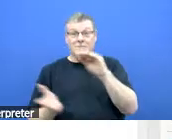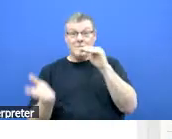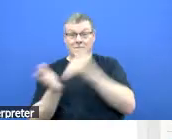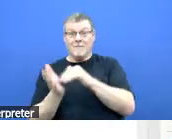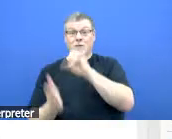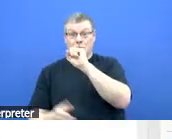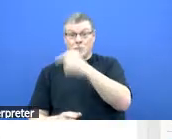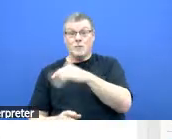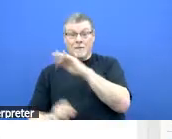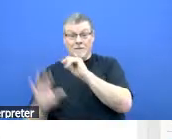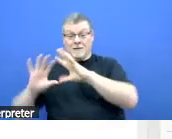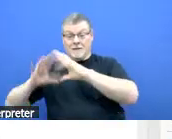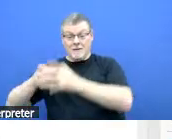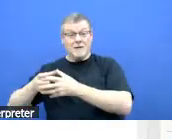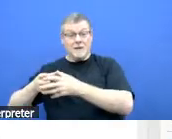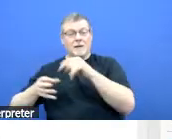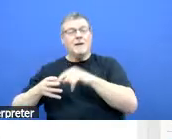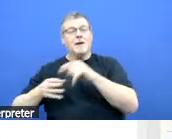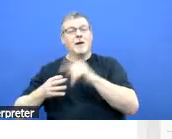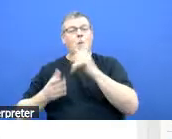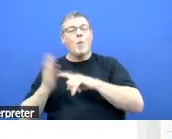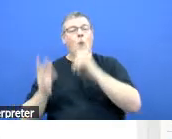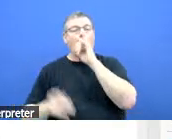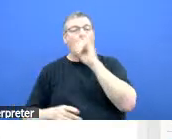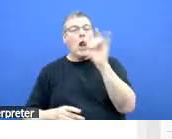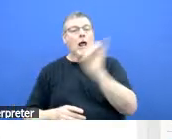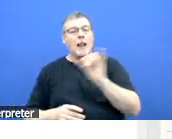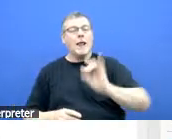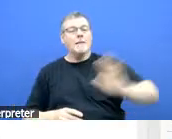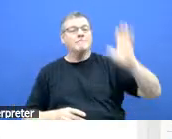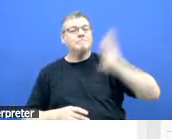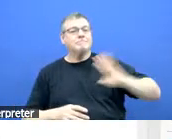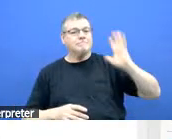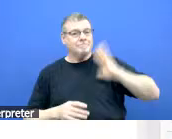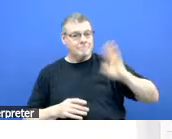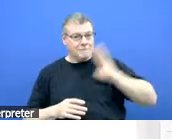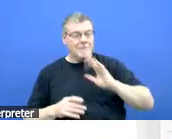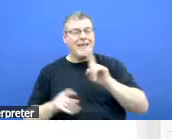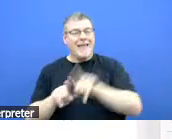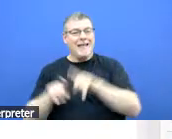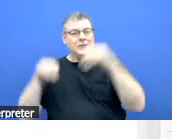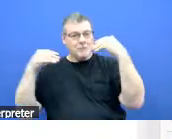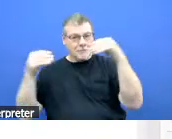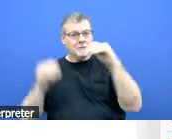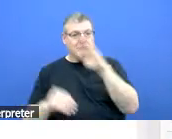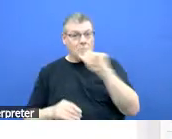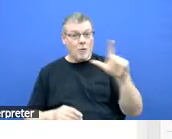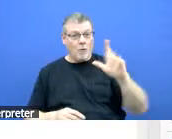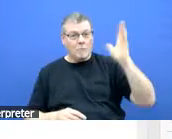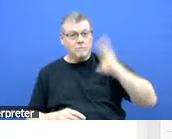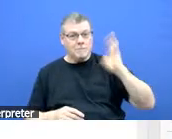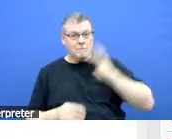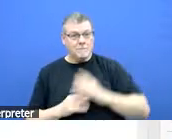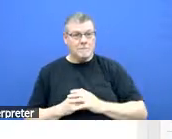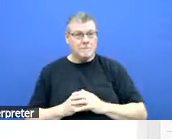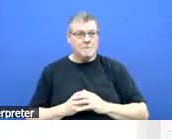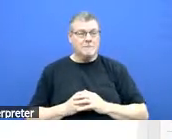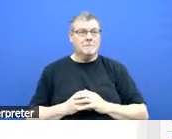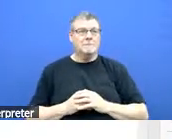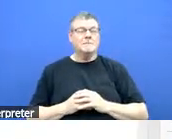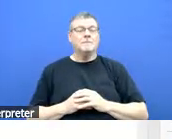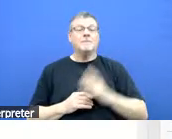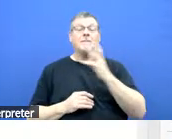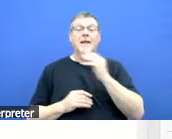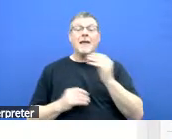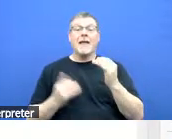350,000 plus space of what traffic generation would have been as a retail mall, which it was at one point,